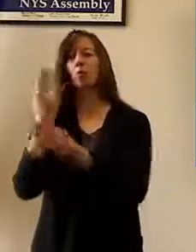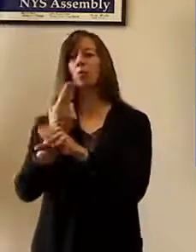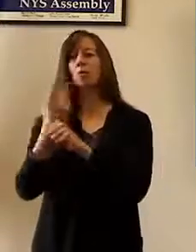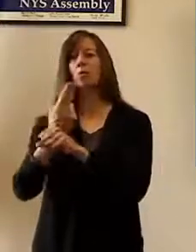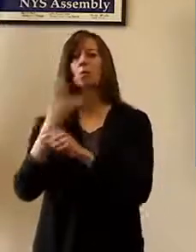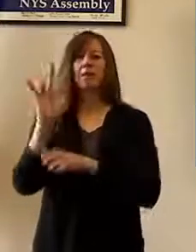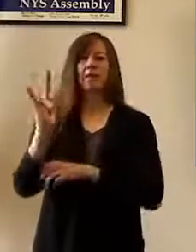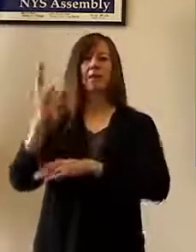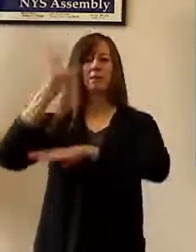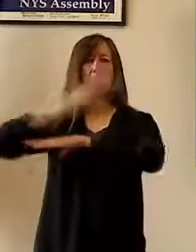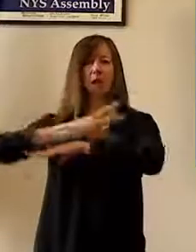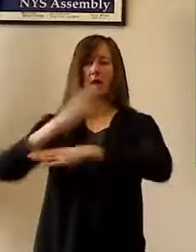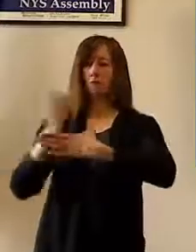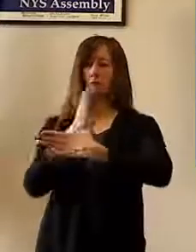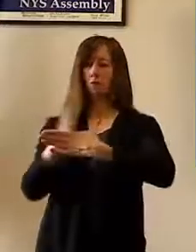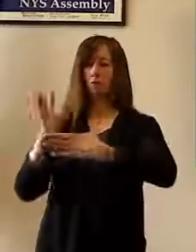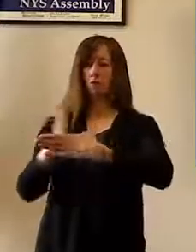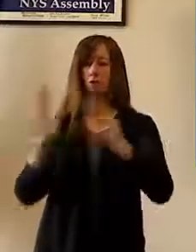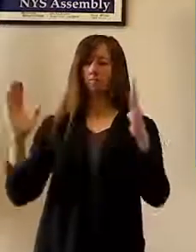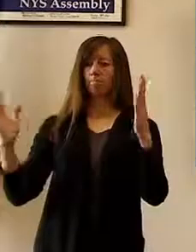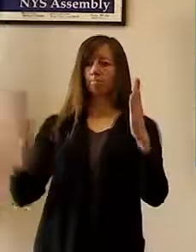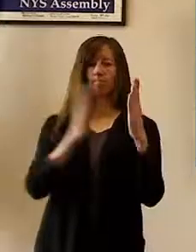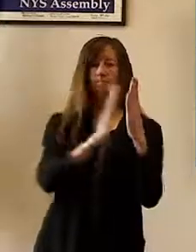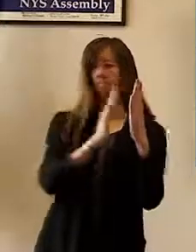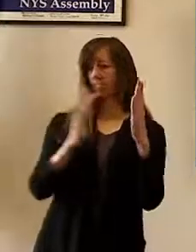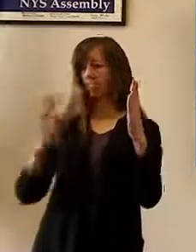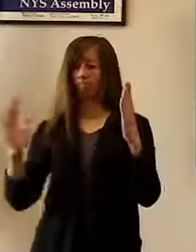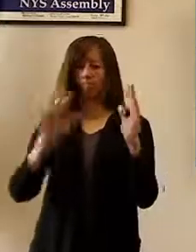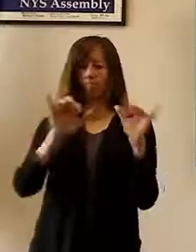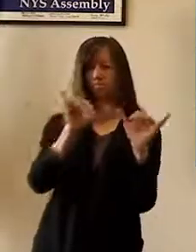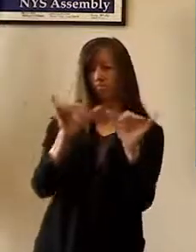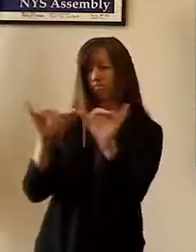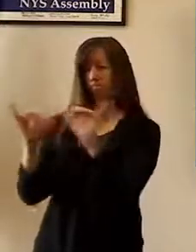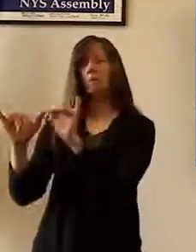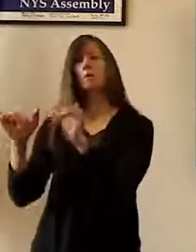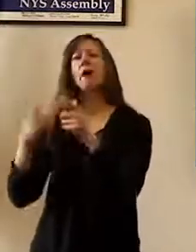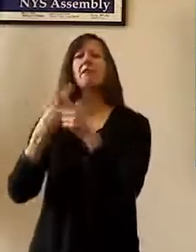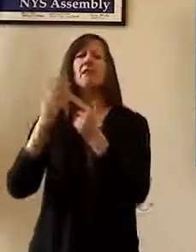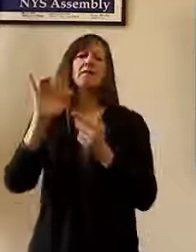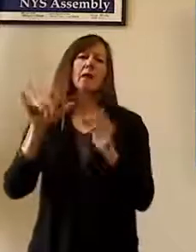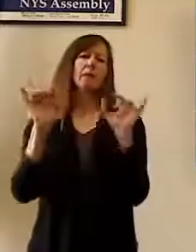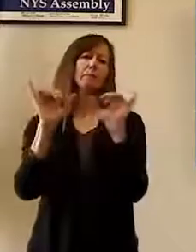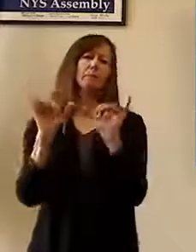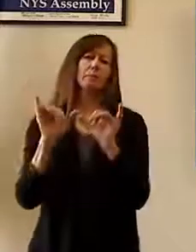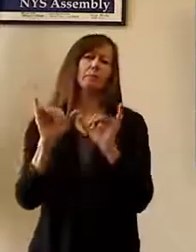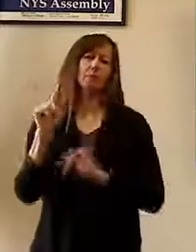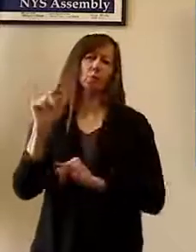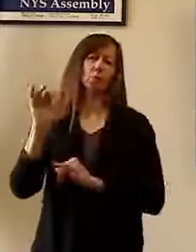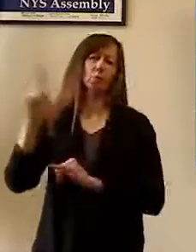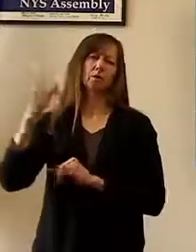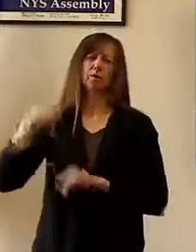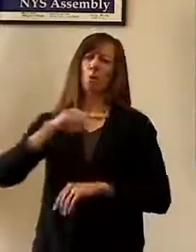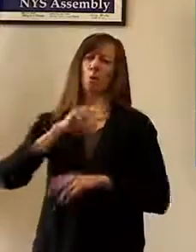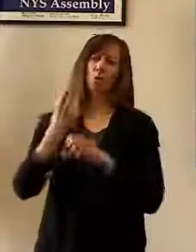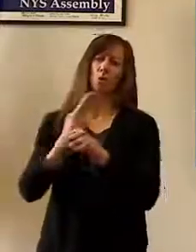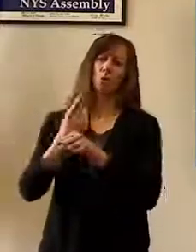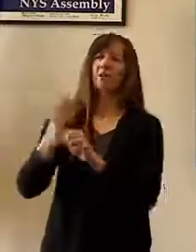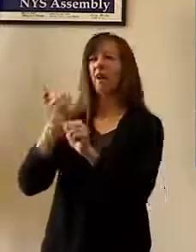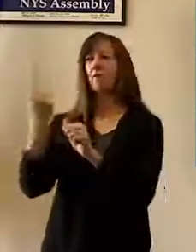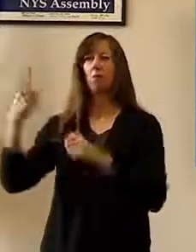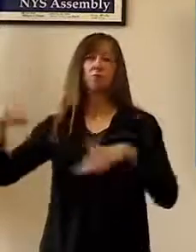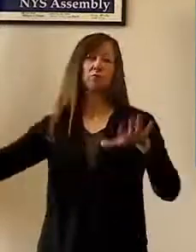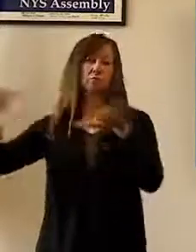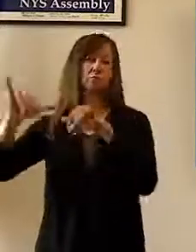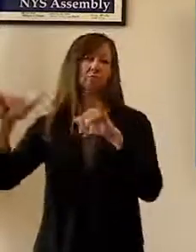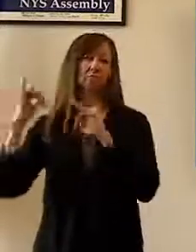But again, it is simply a measurement tool that we use, that everyone uses, and it is simply based on the